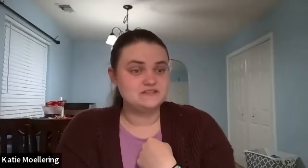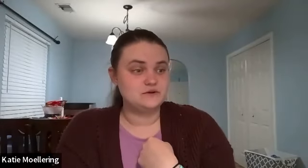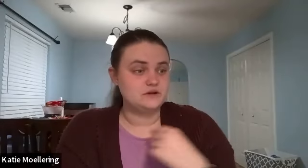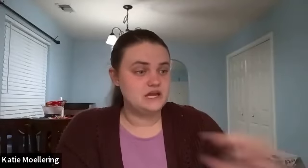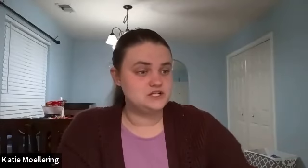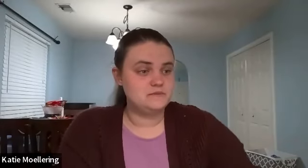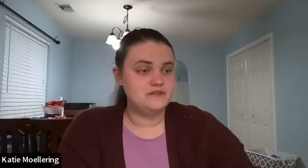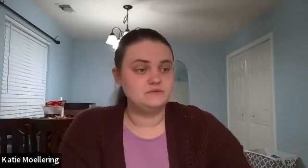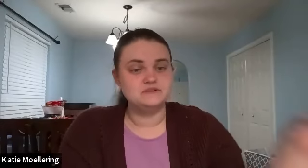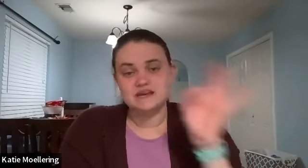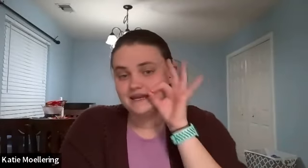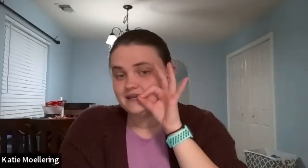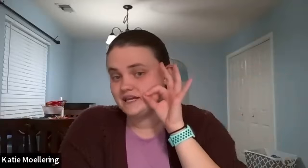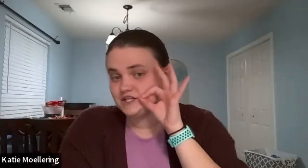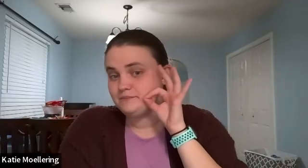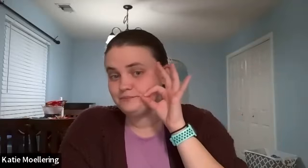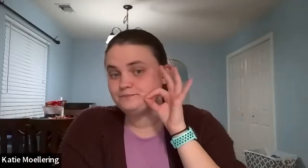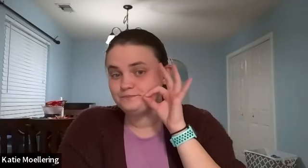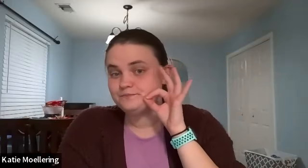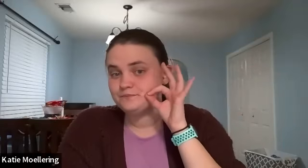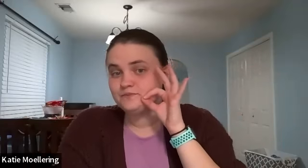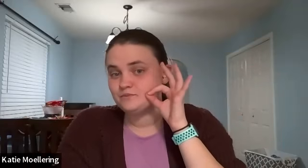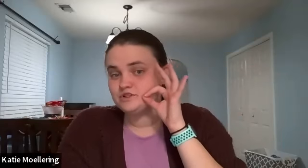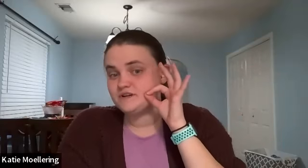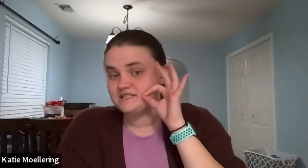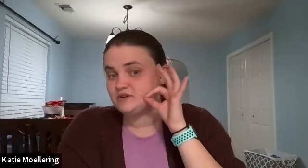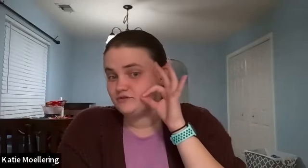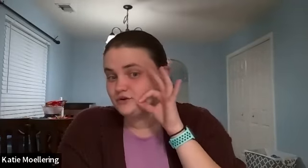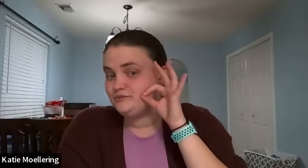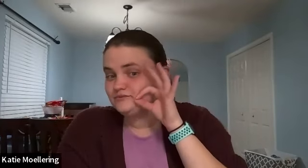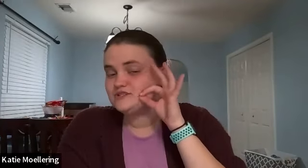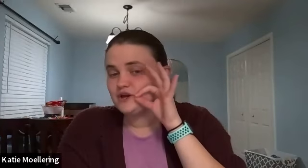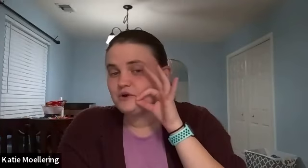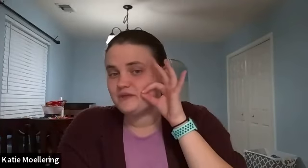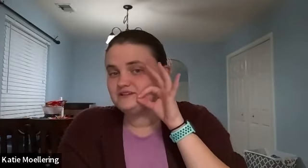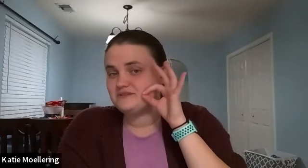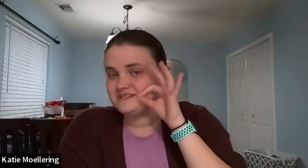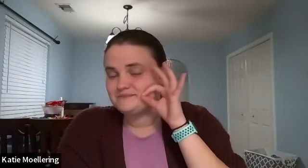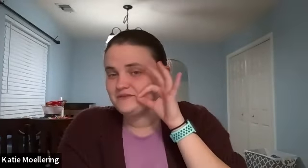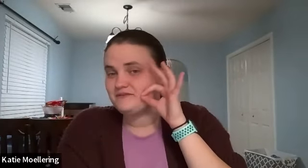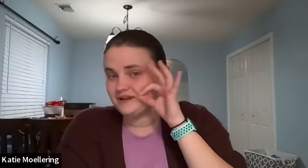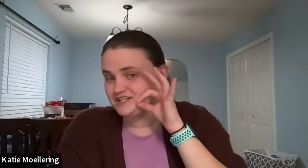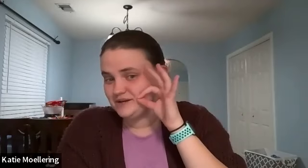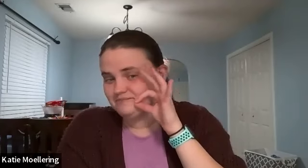for ketchup, and then we'll sign ketchup, which is very similar to fruit. So they do this for ketchup.